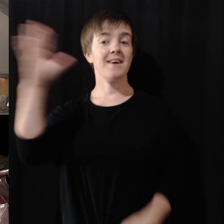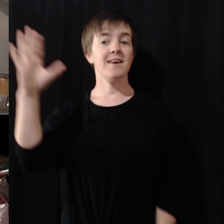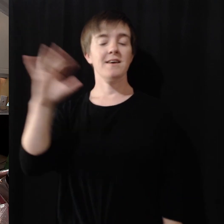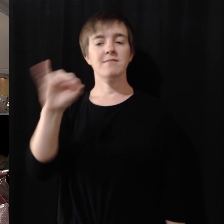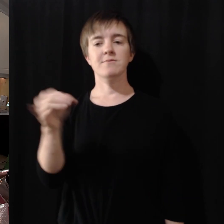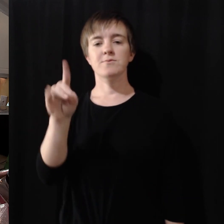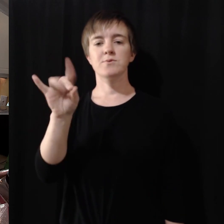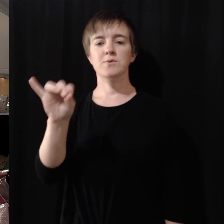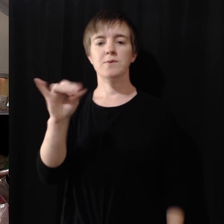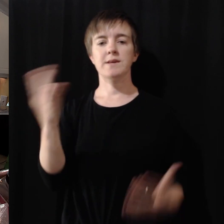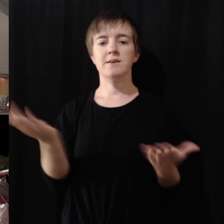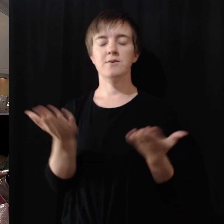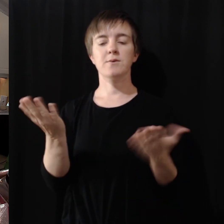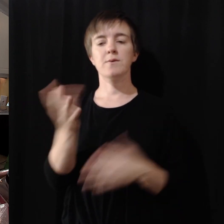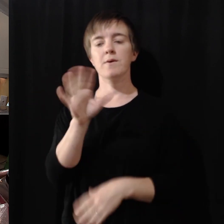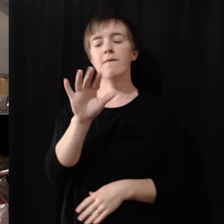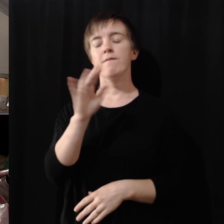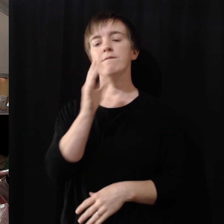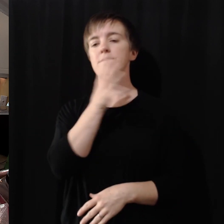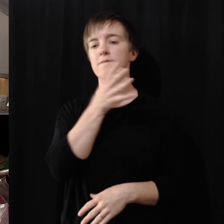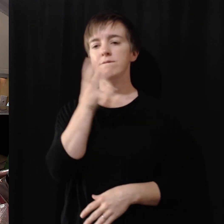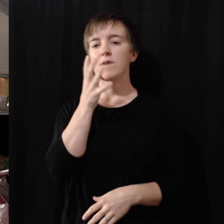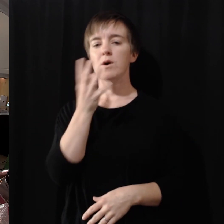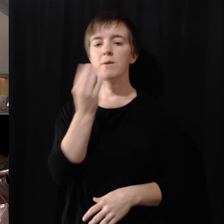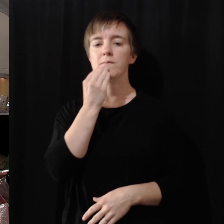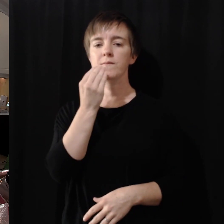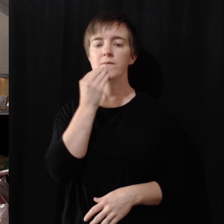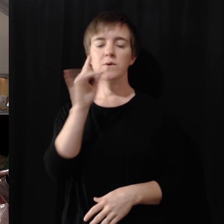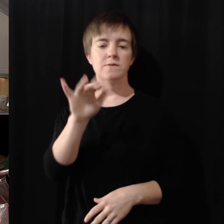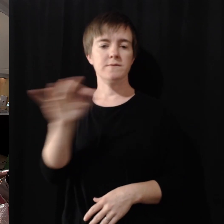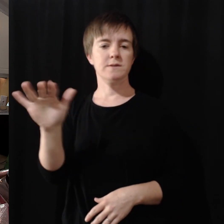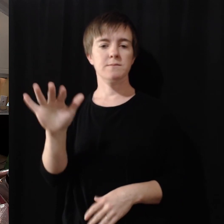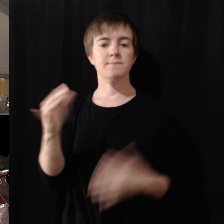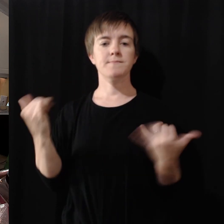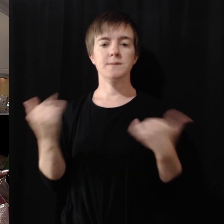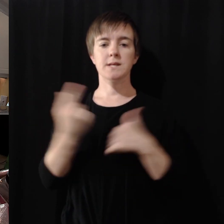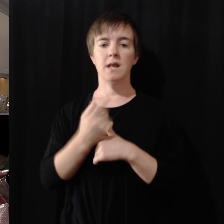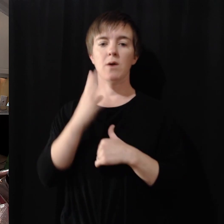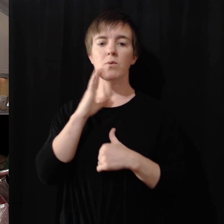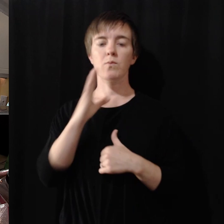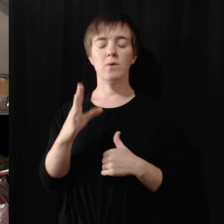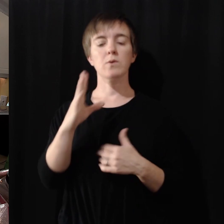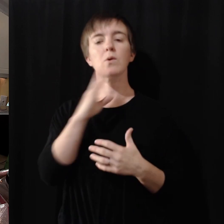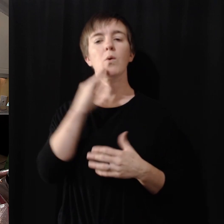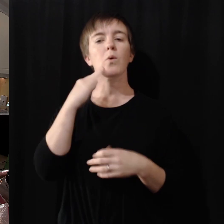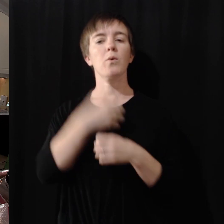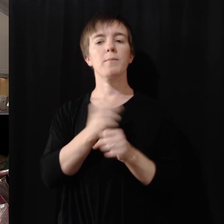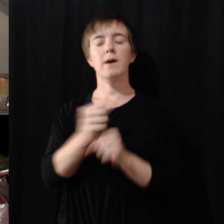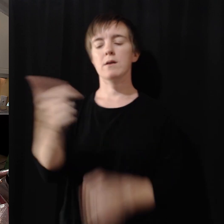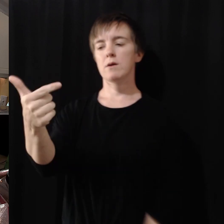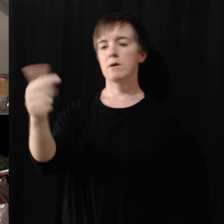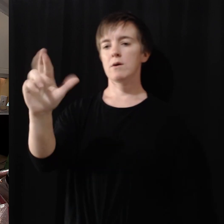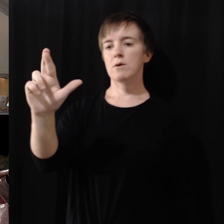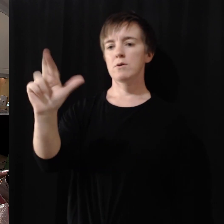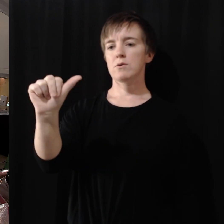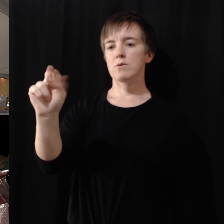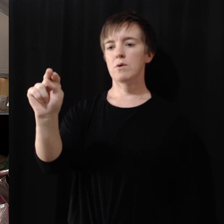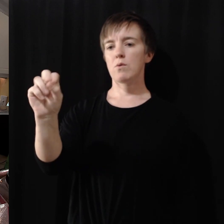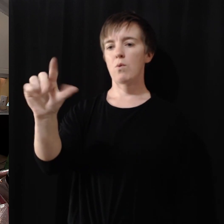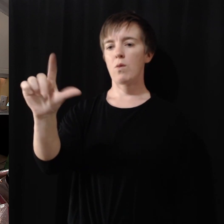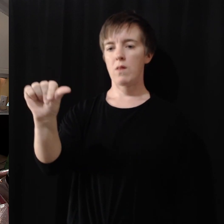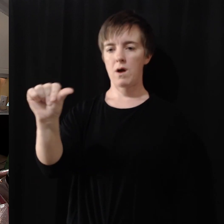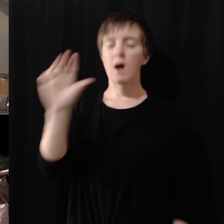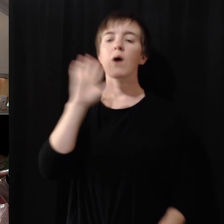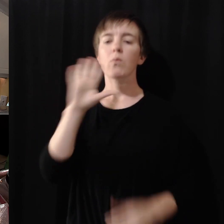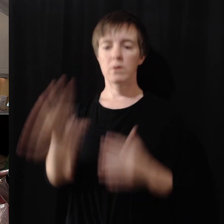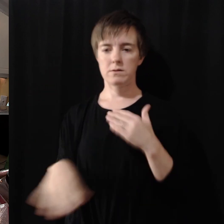Hey guys, it's Jody here with Farm Food and Fingerspelling. Today we're going to do homemade granola. I'll